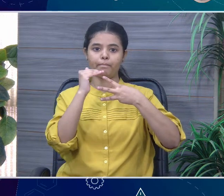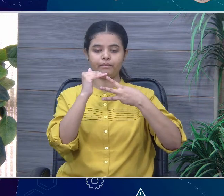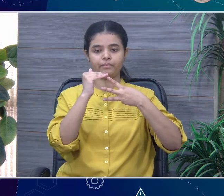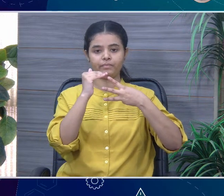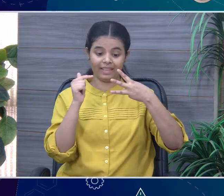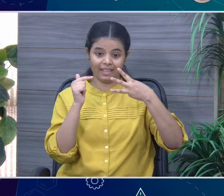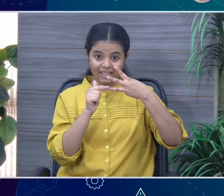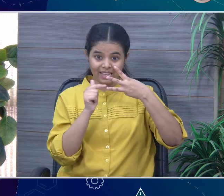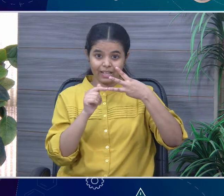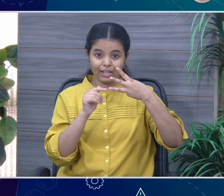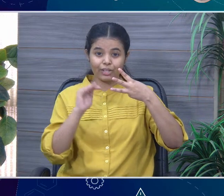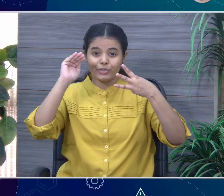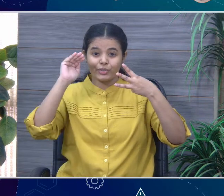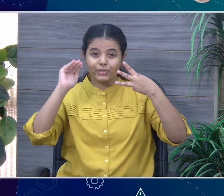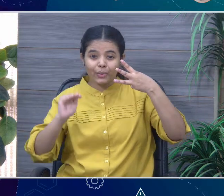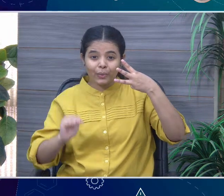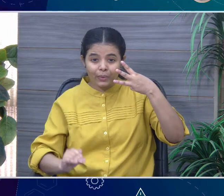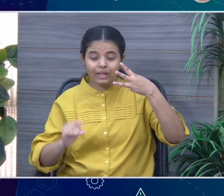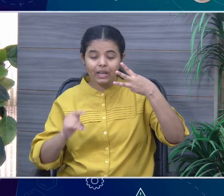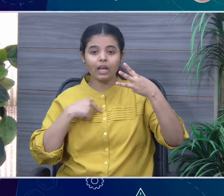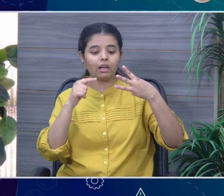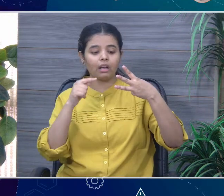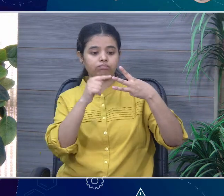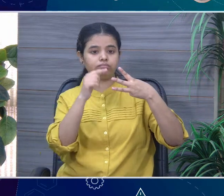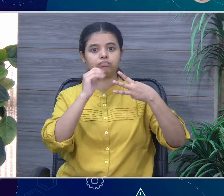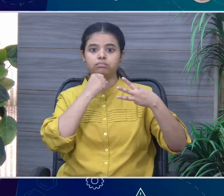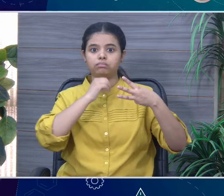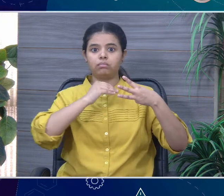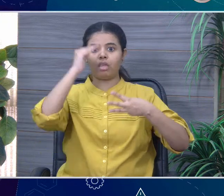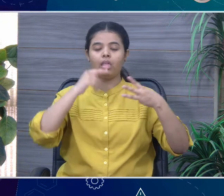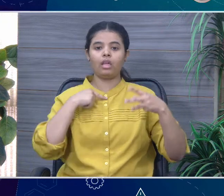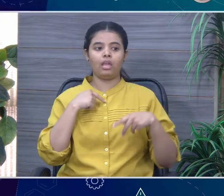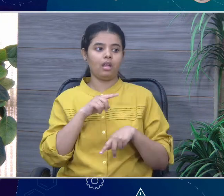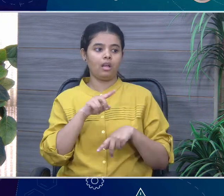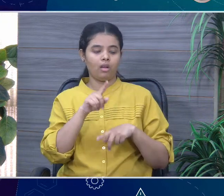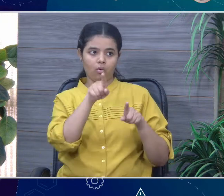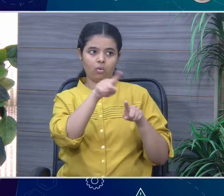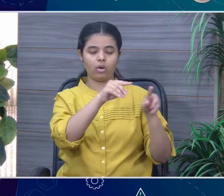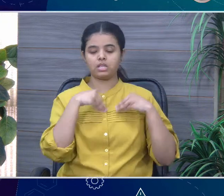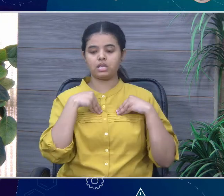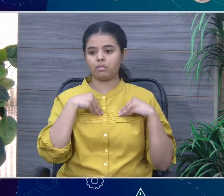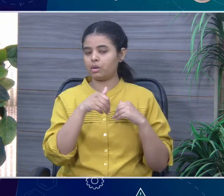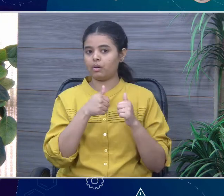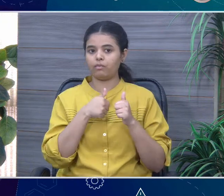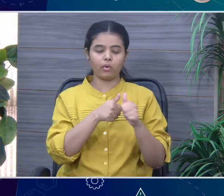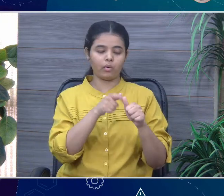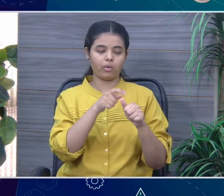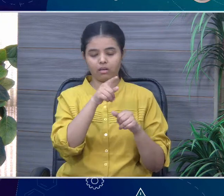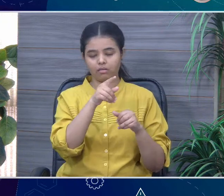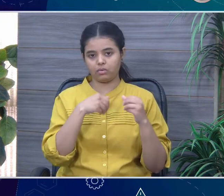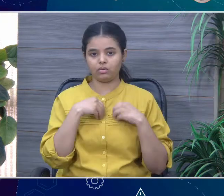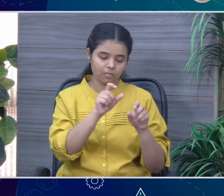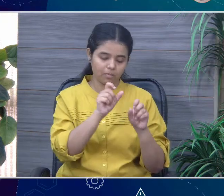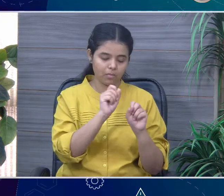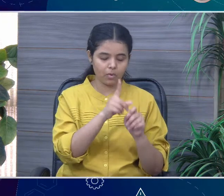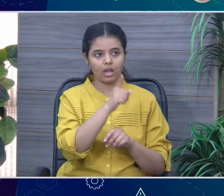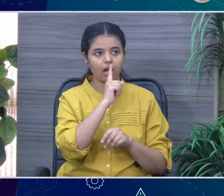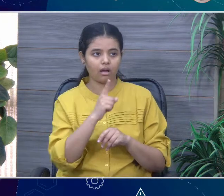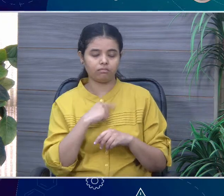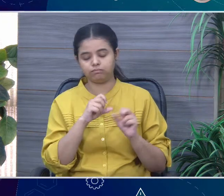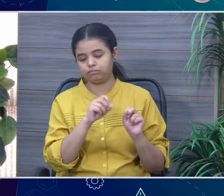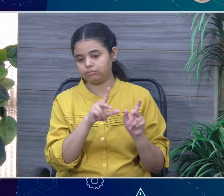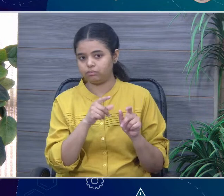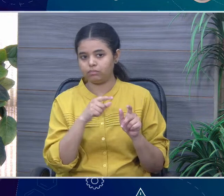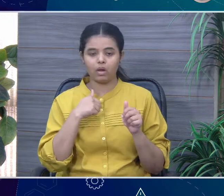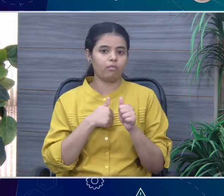seniors, and they know the seniors are all around ready to bully them maybe, or ready to order them, and they have